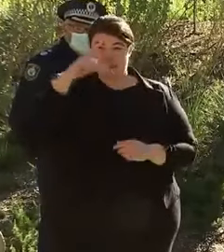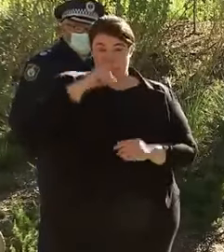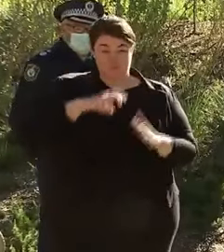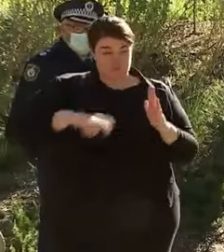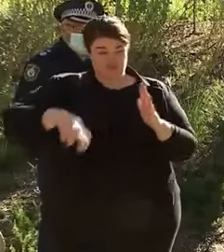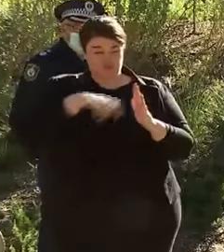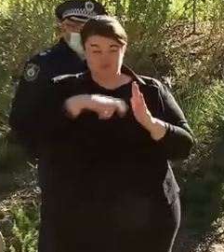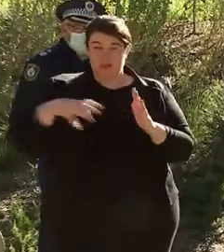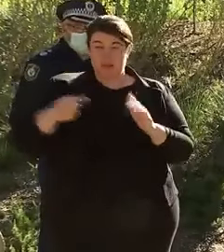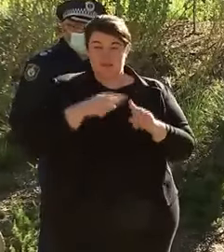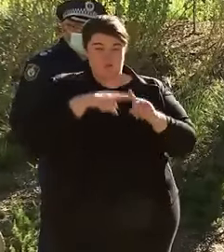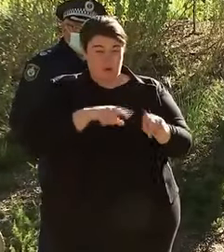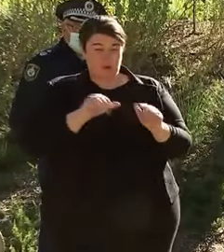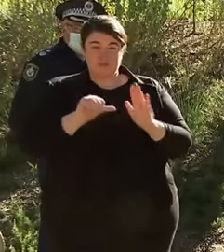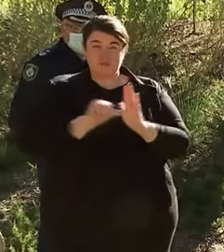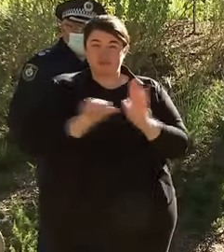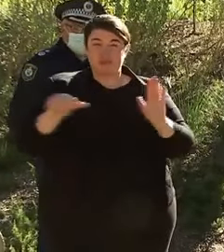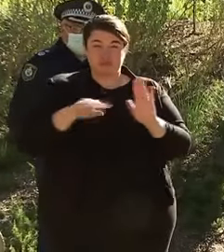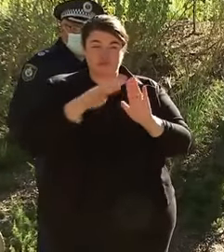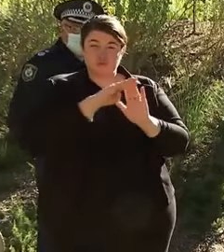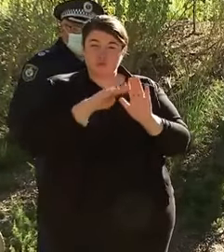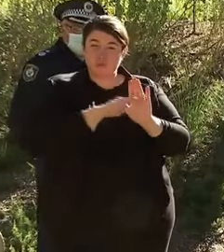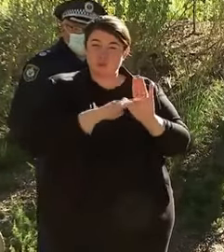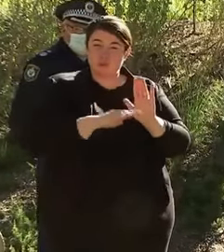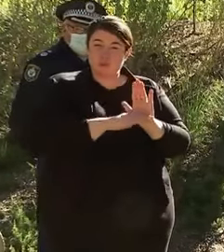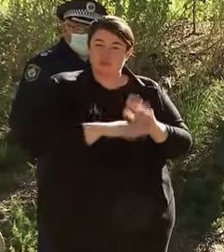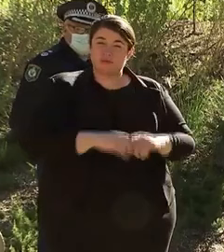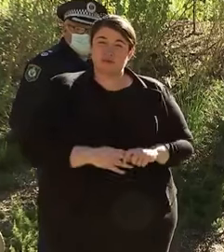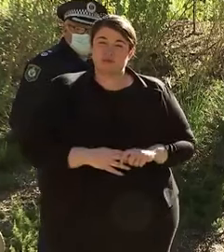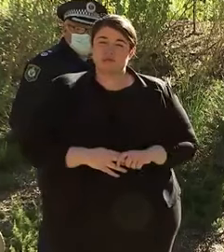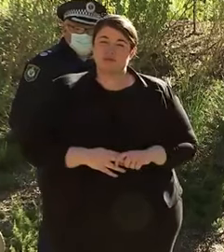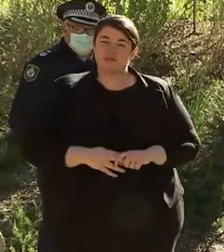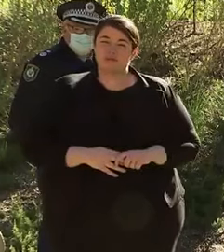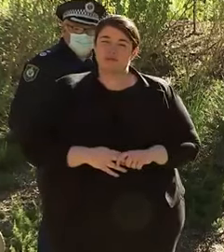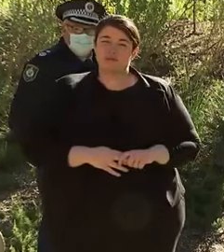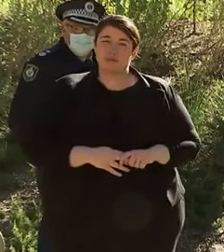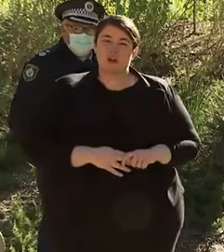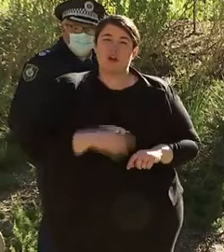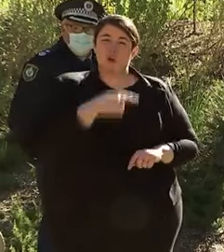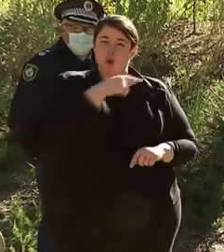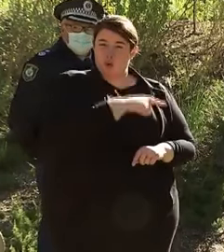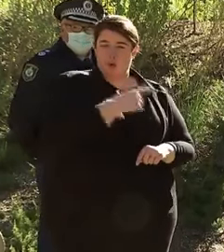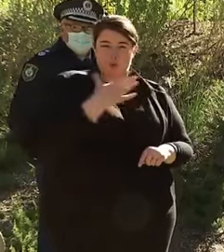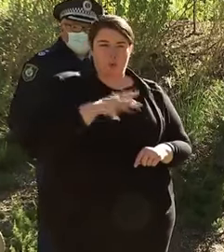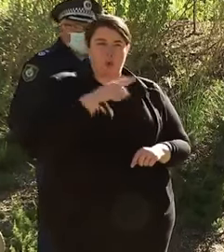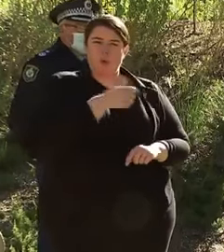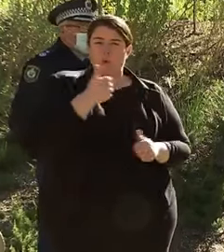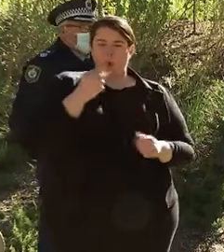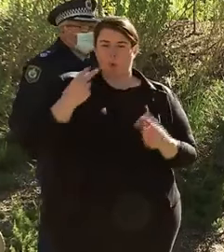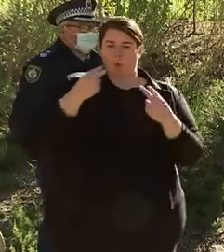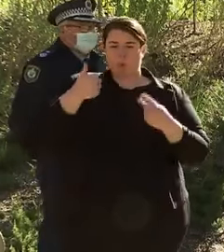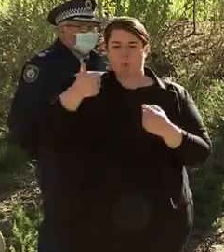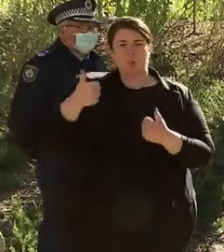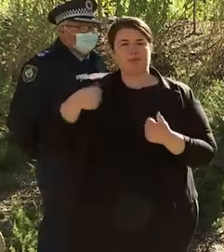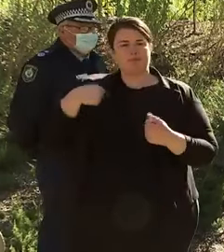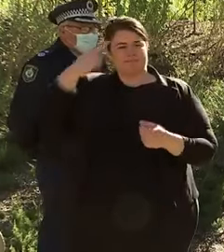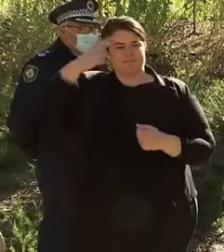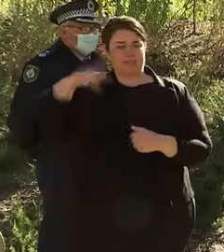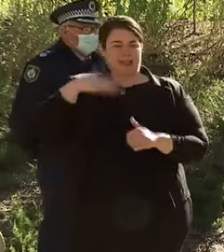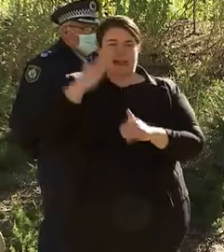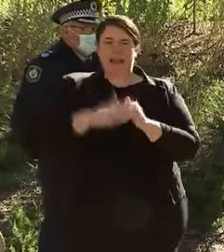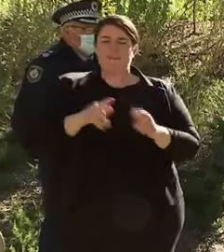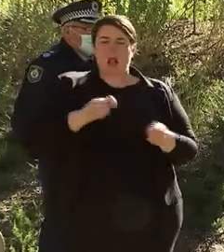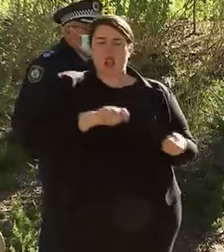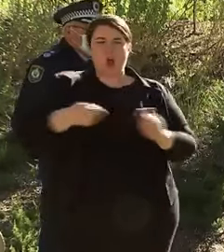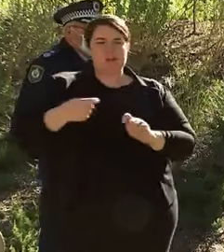lockdown. Did you delay the decision to call a lockdown because you wanted to keep your reputation as being the Premier who